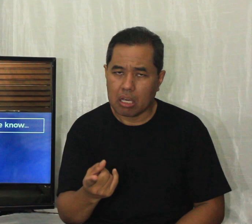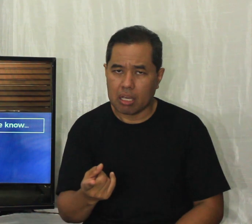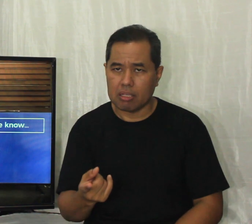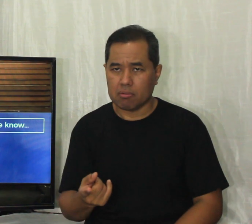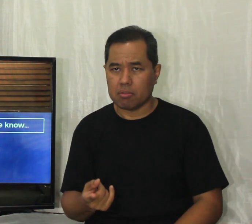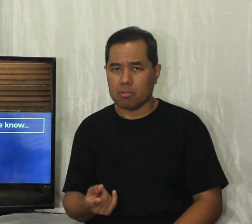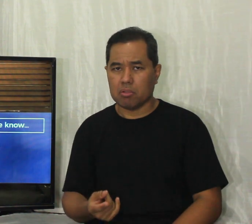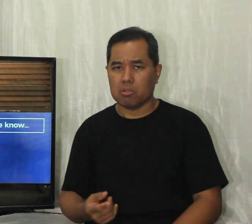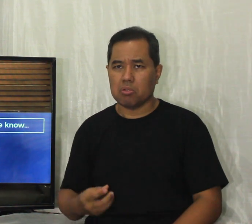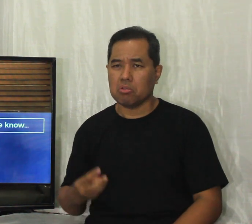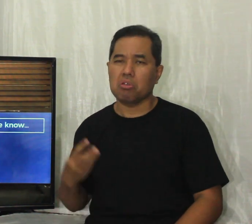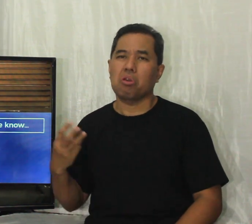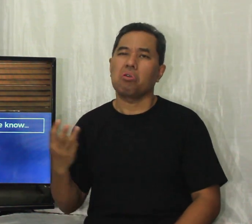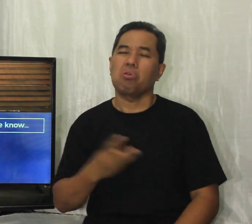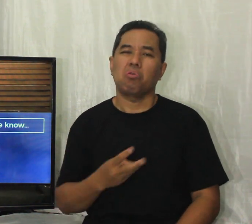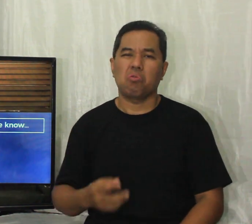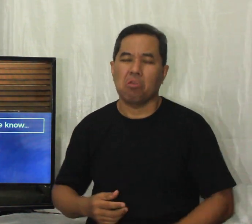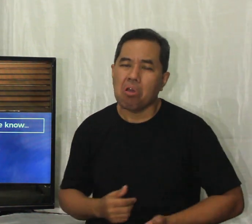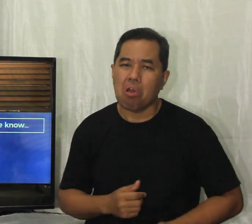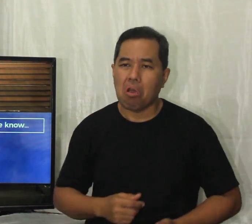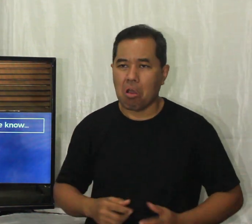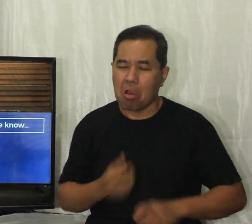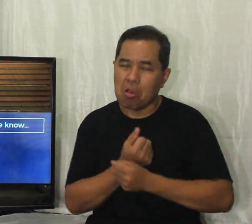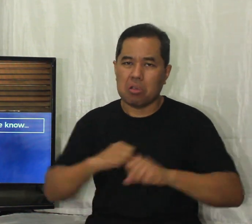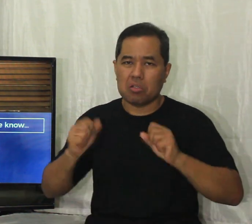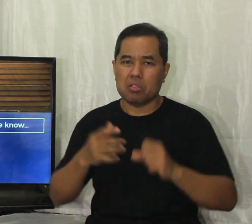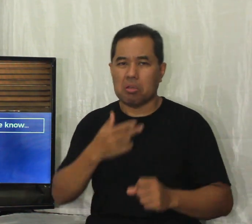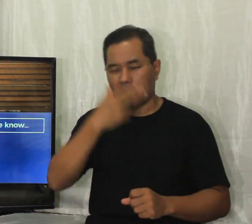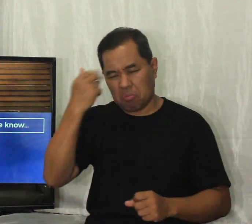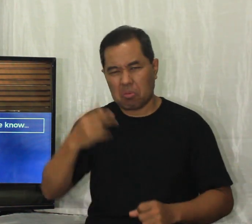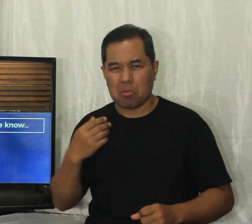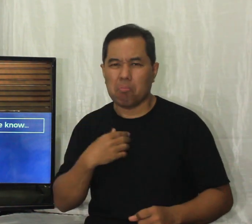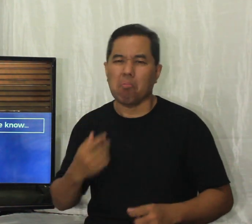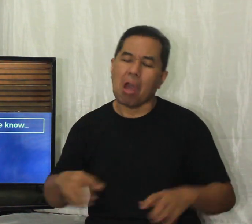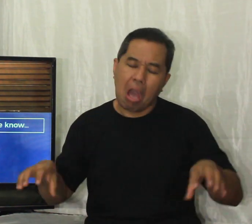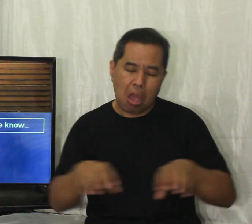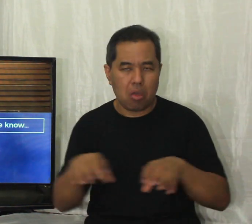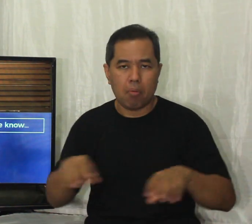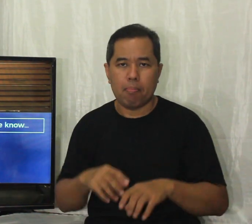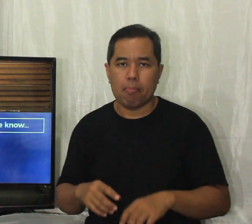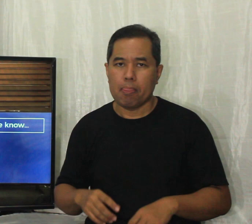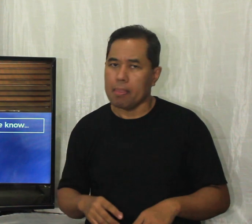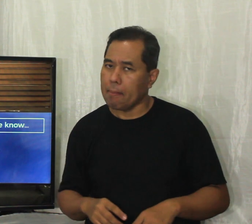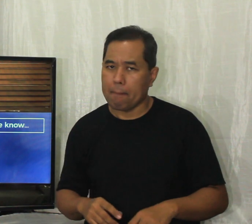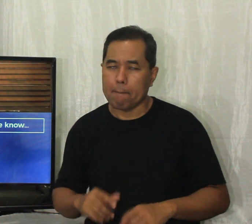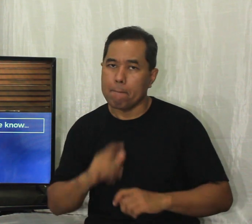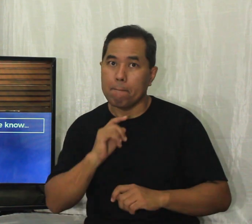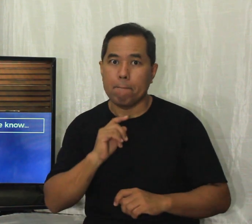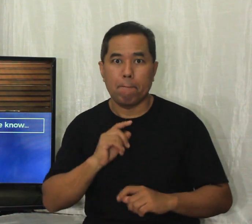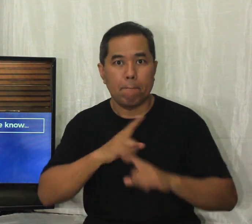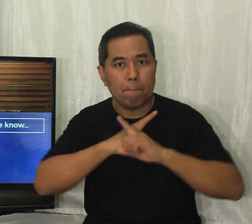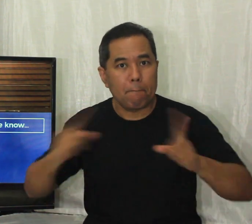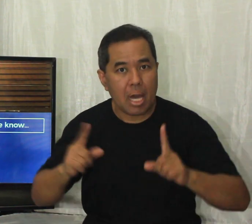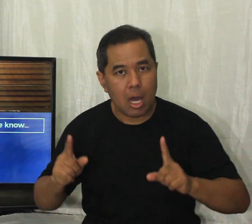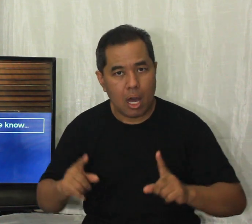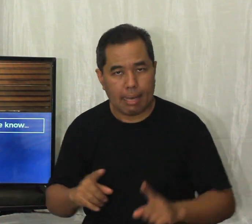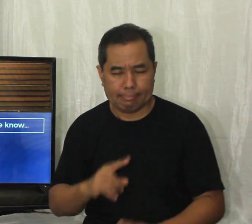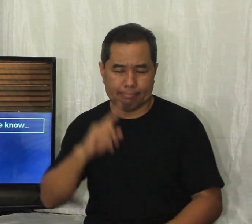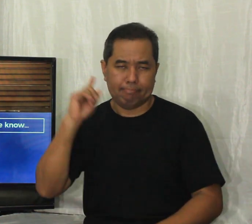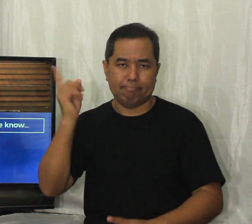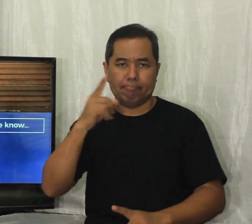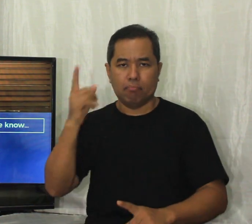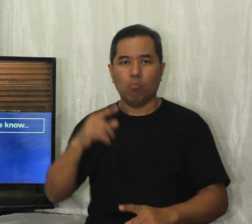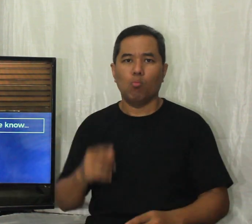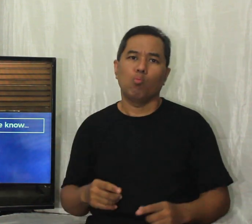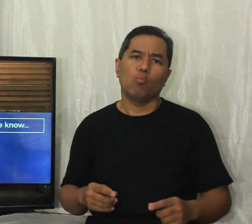grace of God, through the faith, the trust that we have in Jesus Christ, that we are saved today. We have eternal